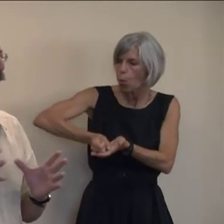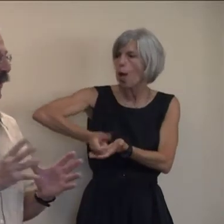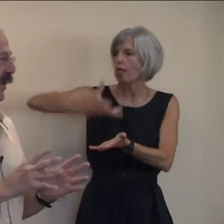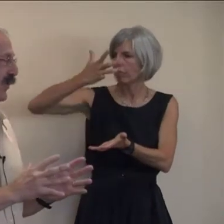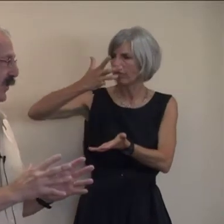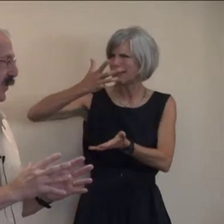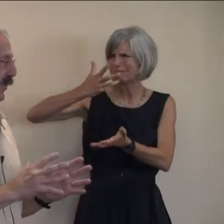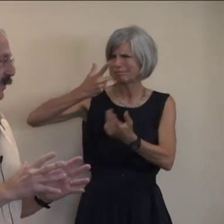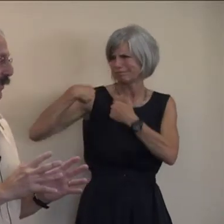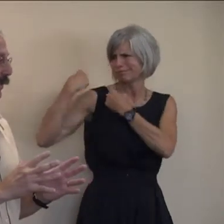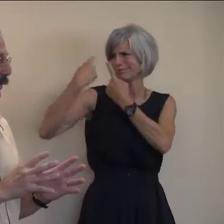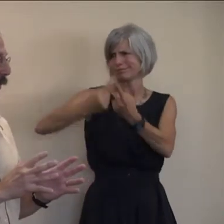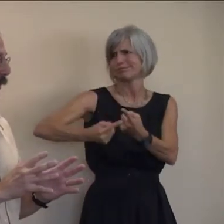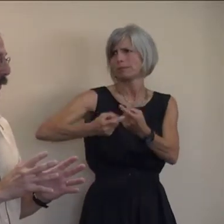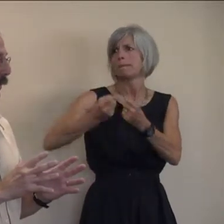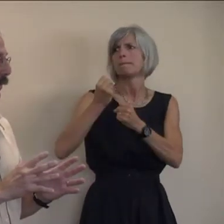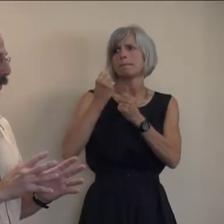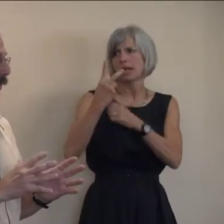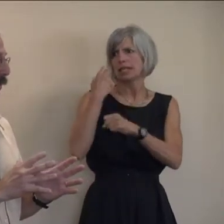going back generations.